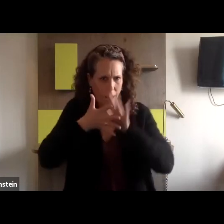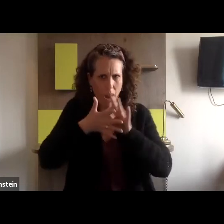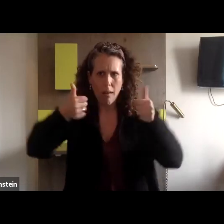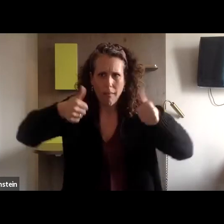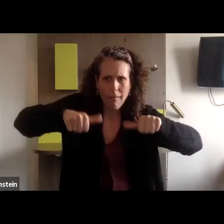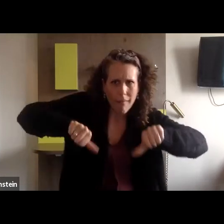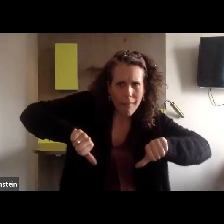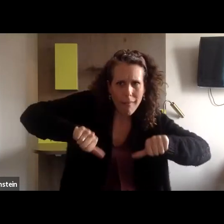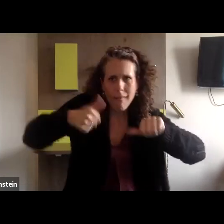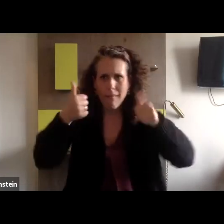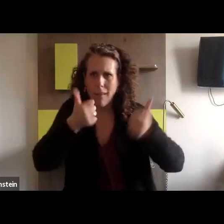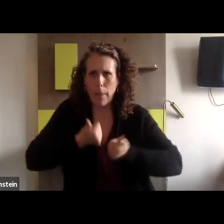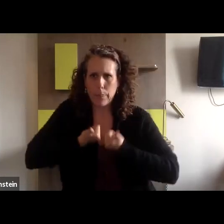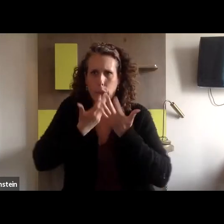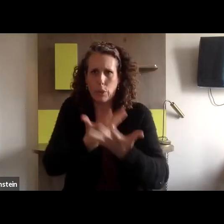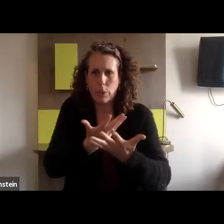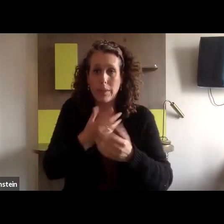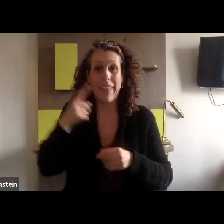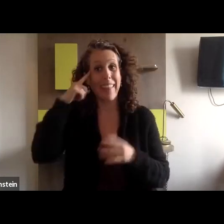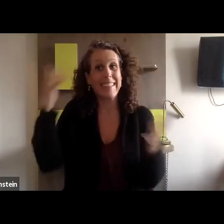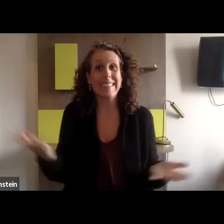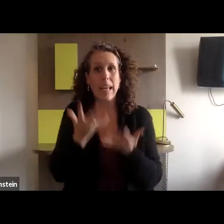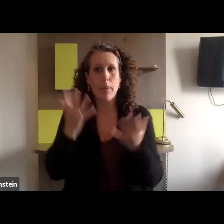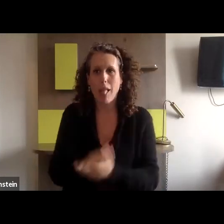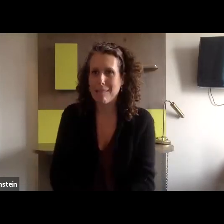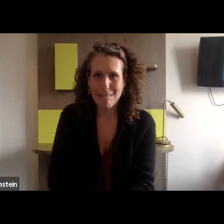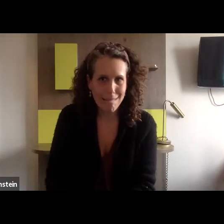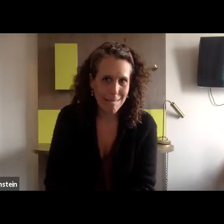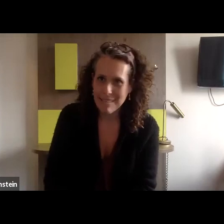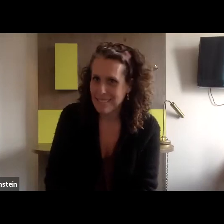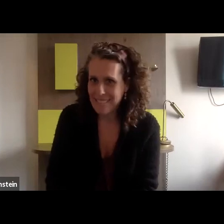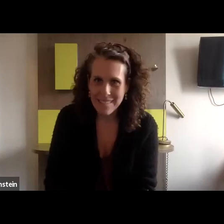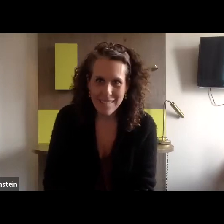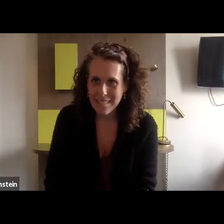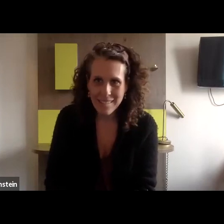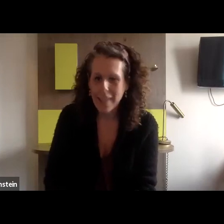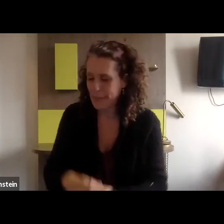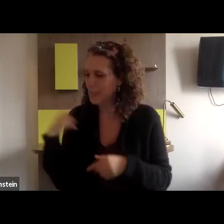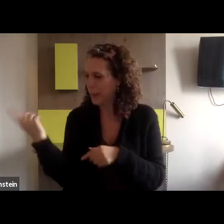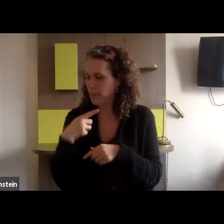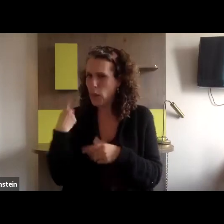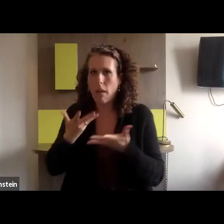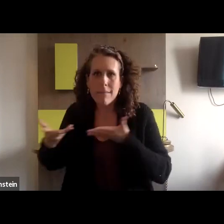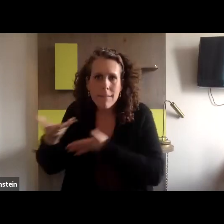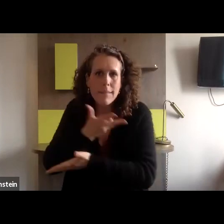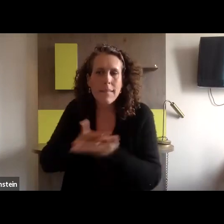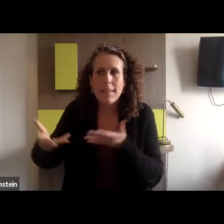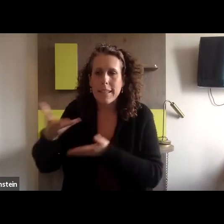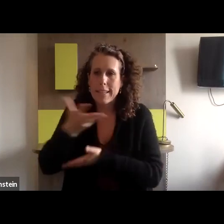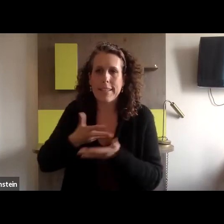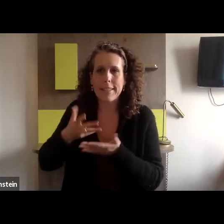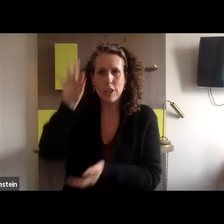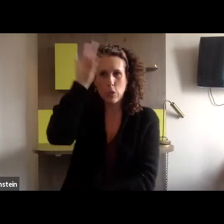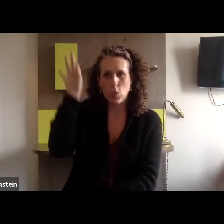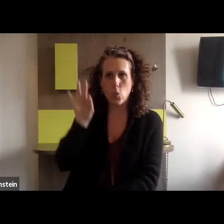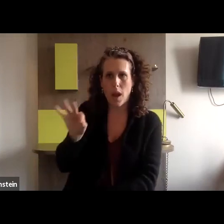but it isn't. So because we discussed, or my colleagues discussed a lot, like what is, not only what